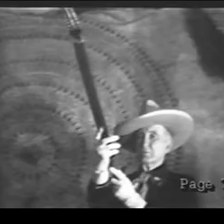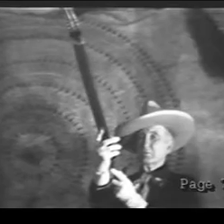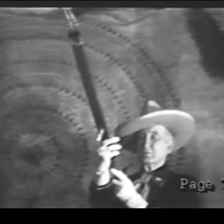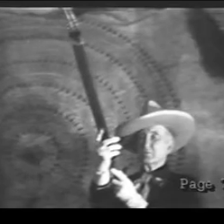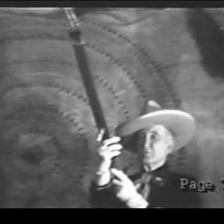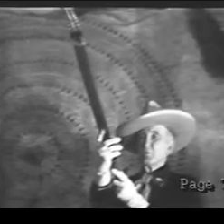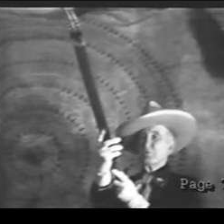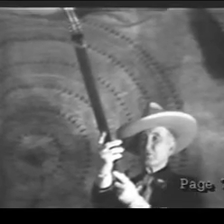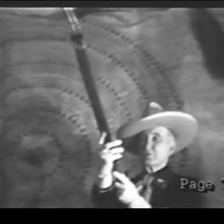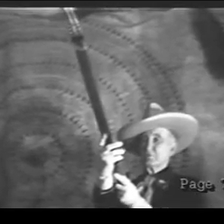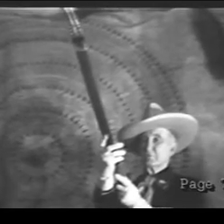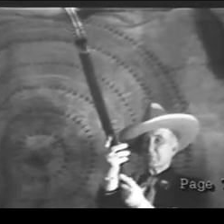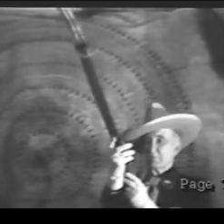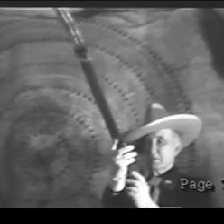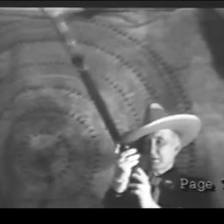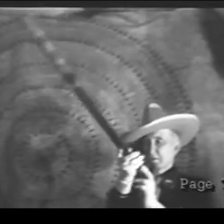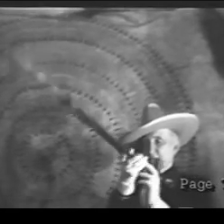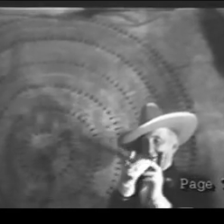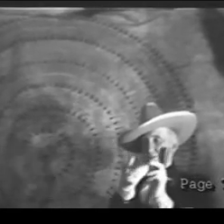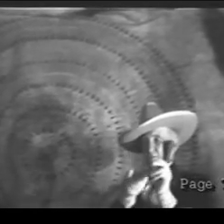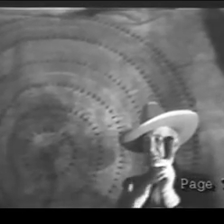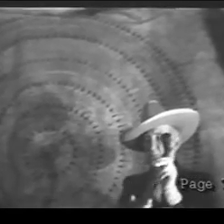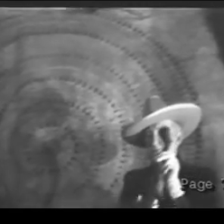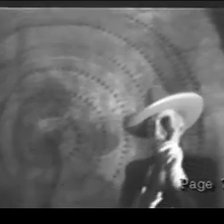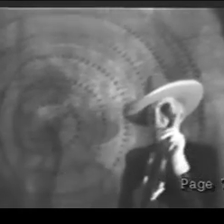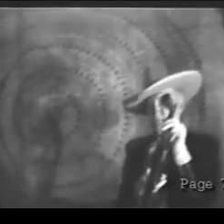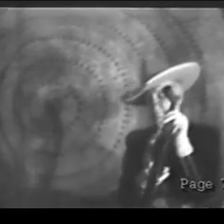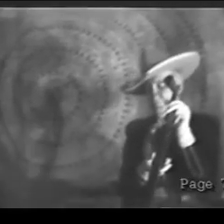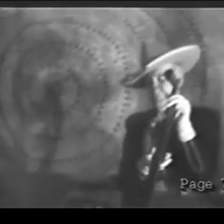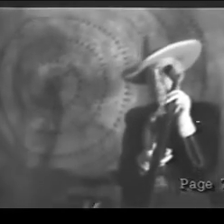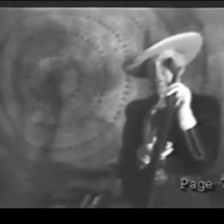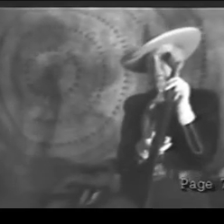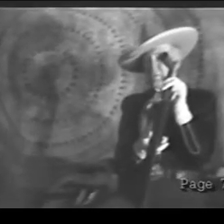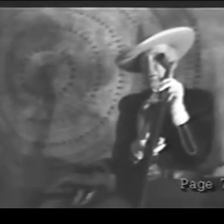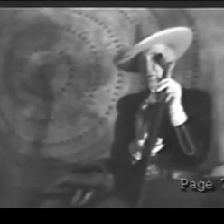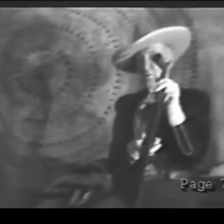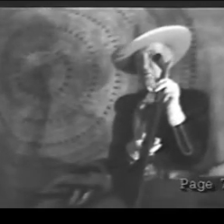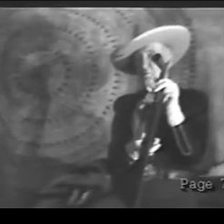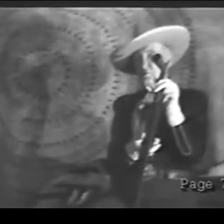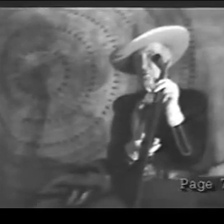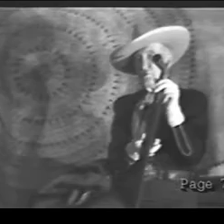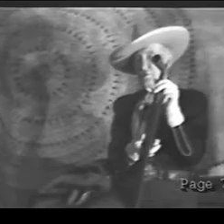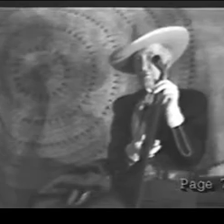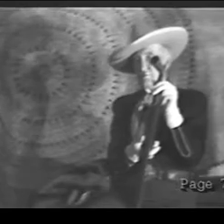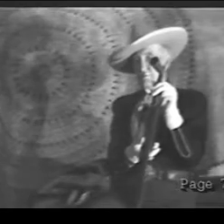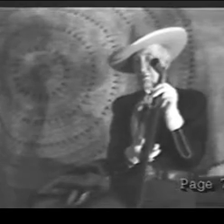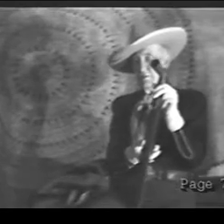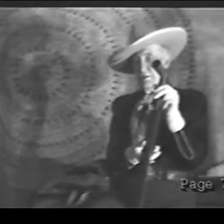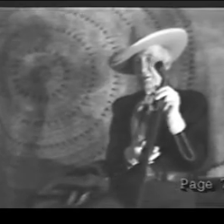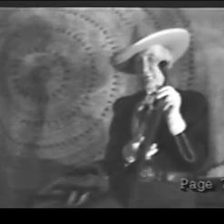son, to smoke first. Then they will tip it down so their mother might smoke it.